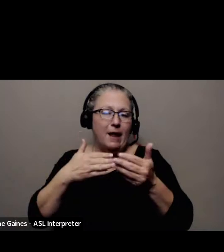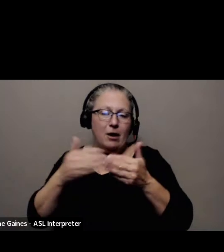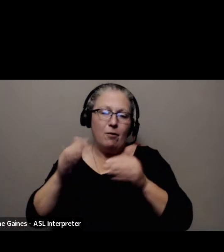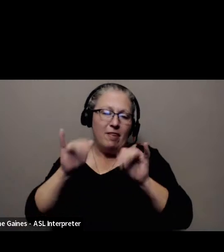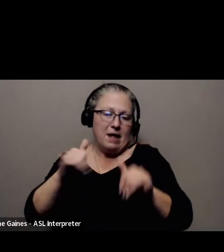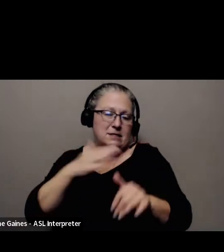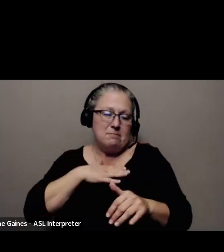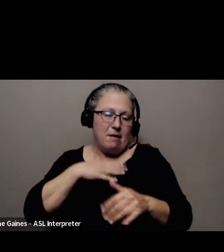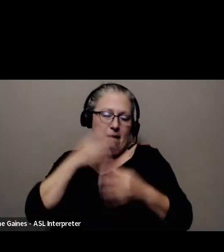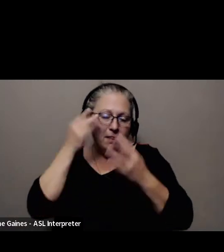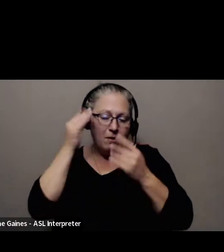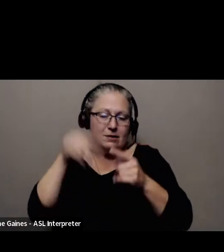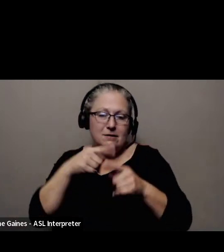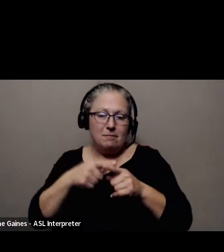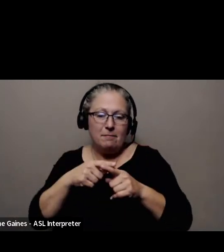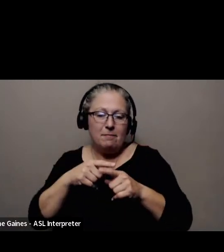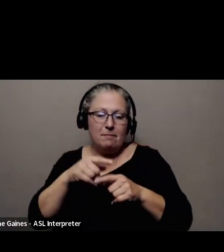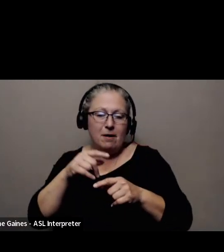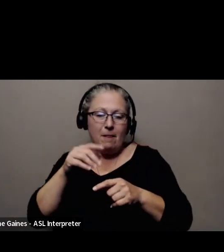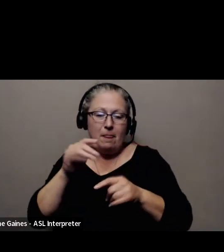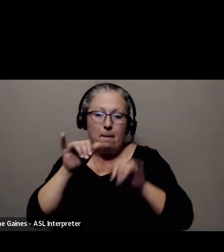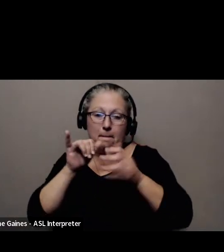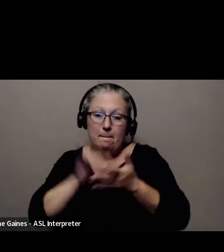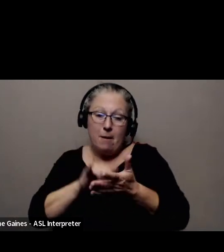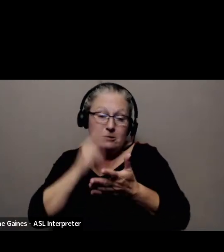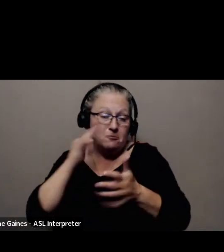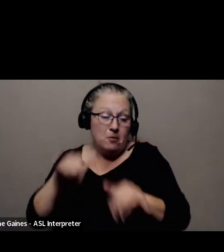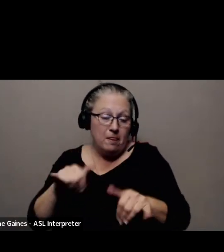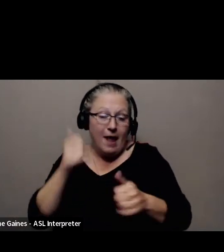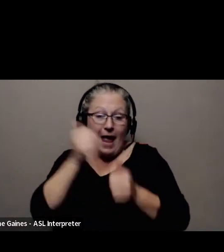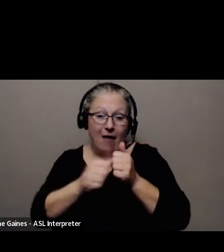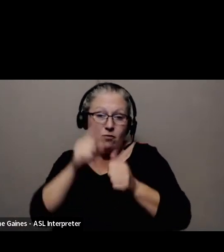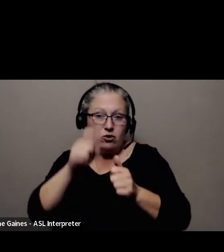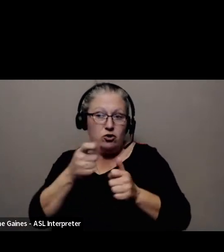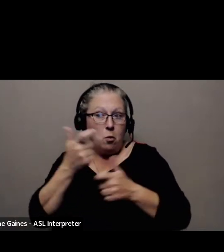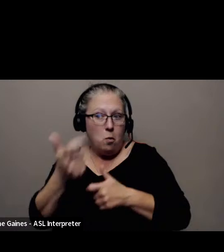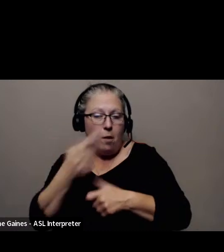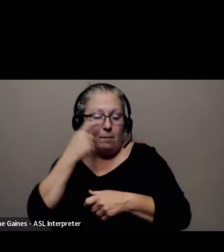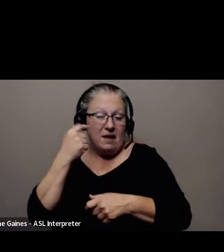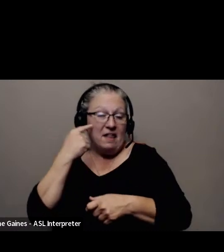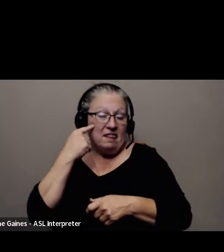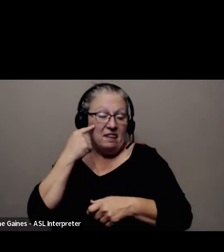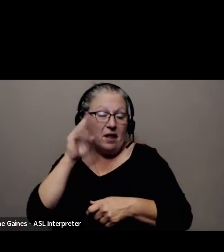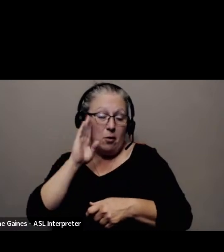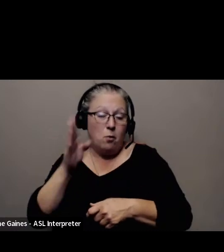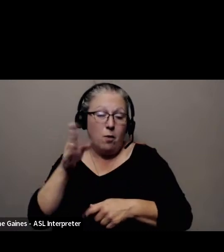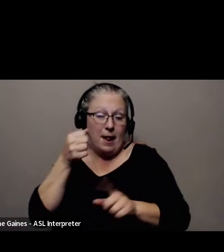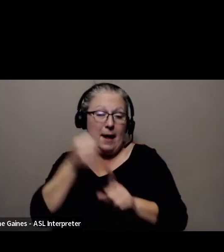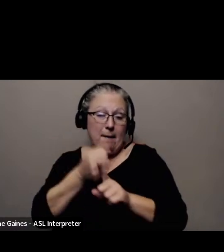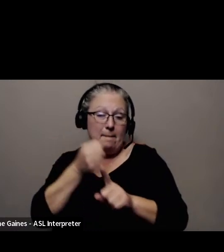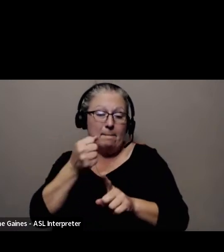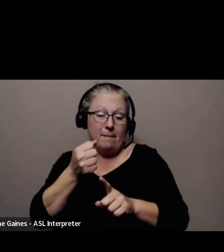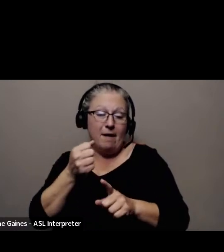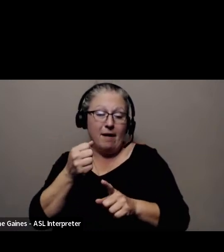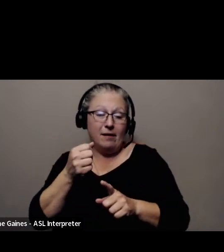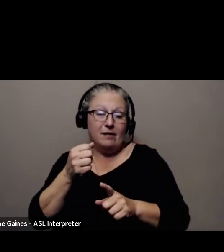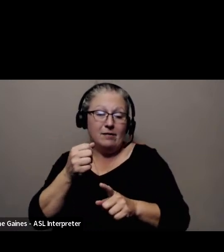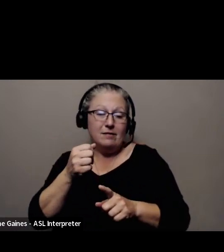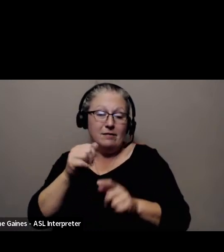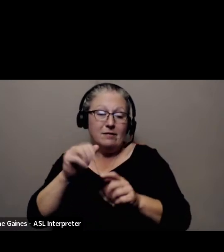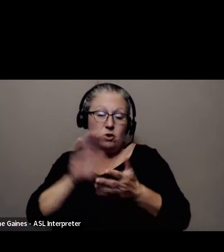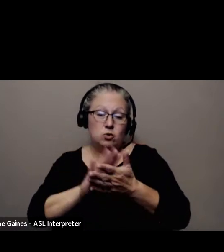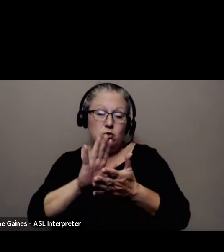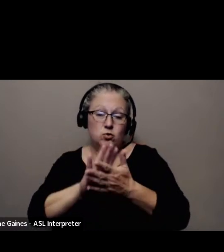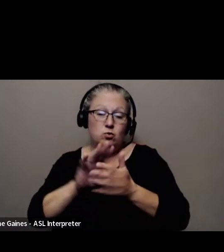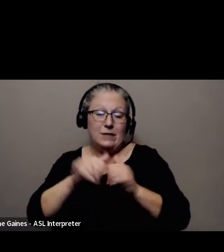my thoughts on the potential for that. So everybody should follow that because I think it could really impact the way schools